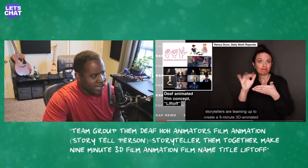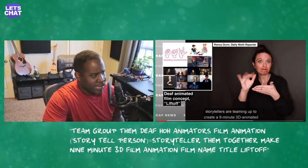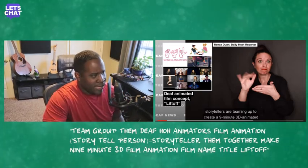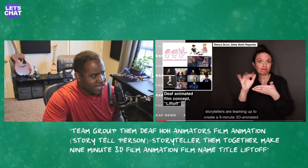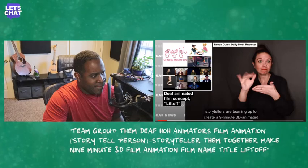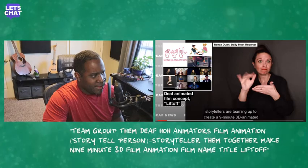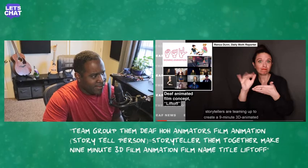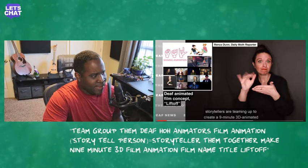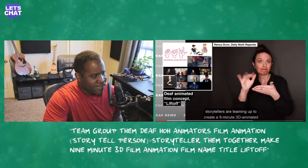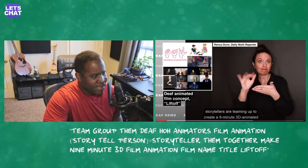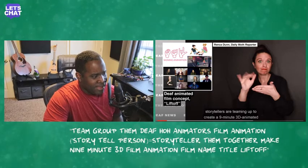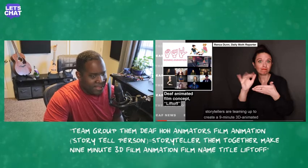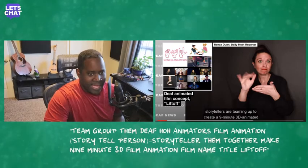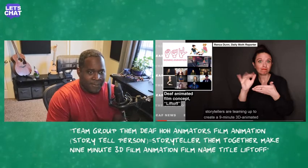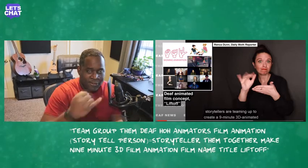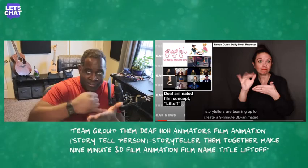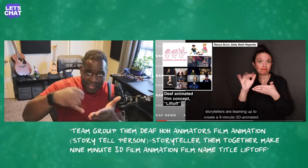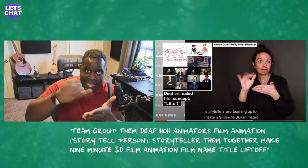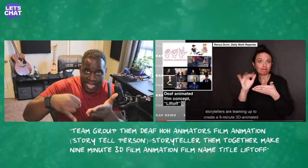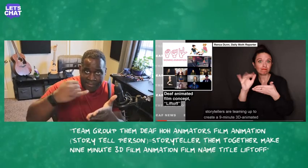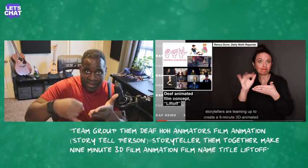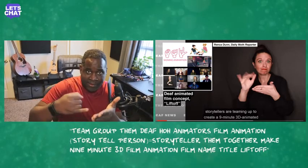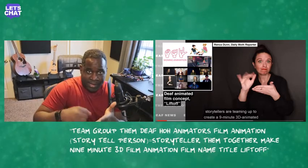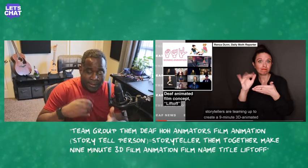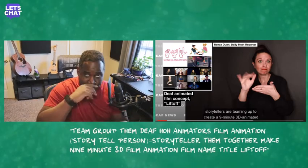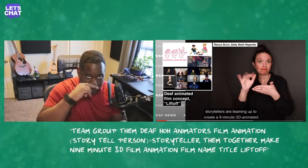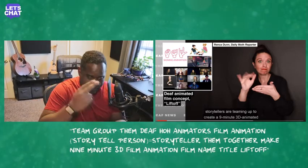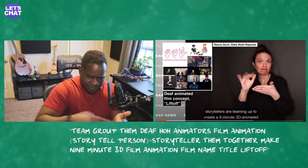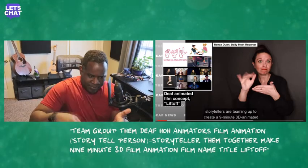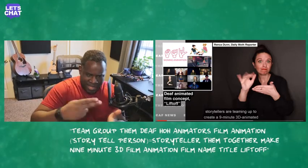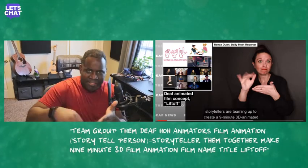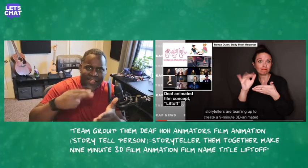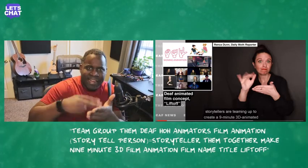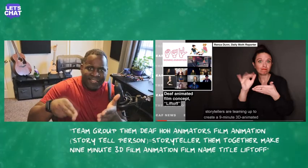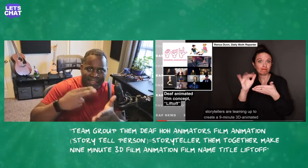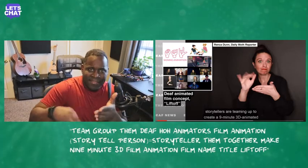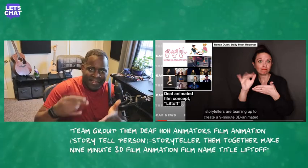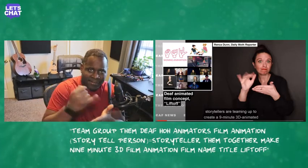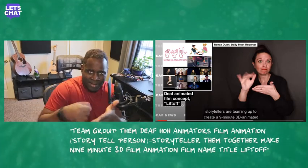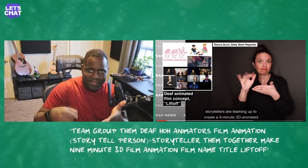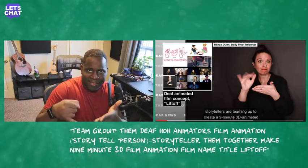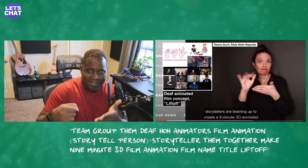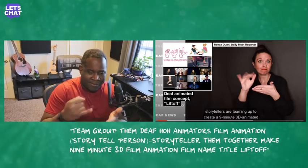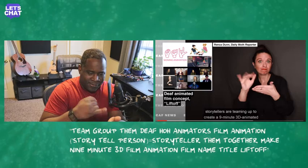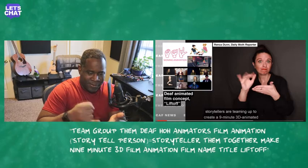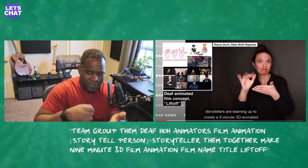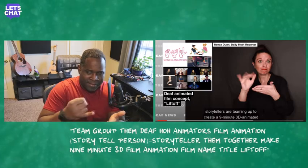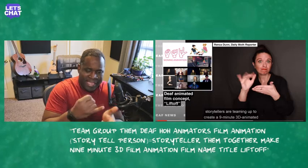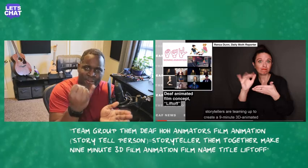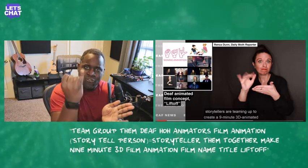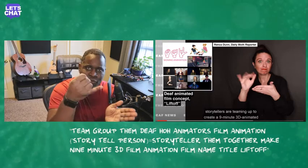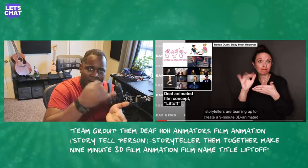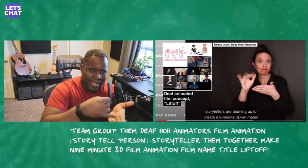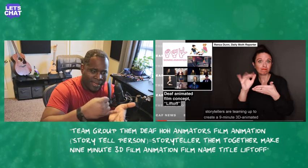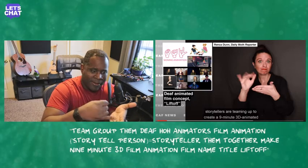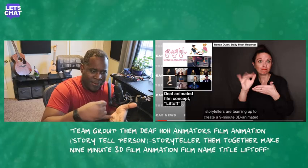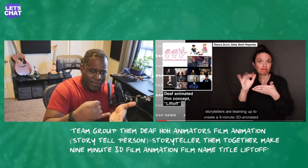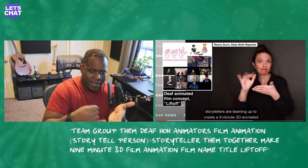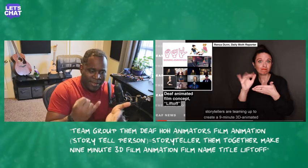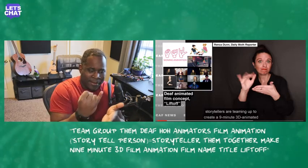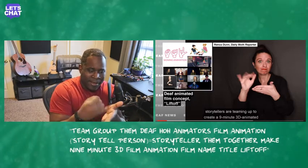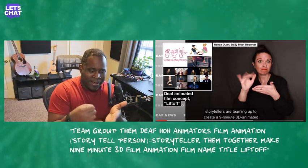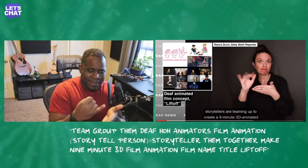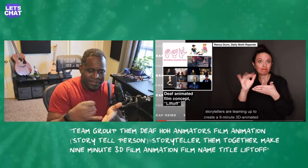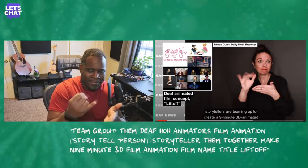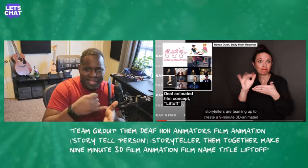So got that mixed up. Anyway, she's signing animation here. I thought I saw this, but it's this. So it's like you're drawing